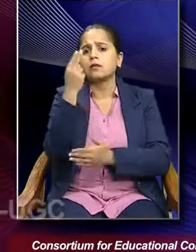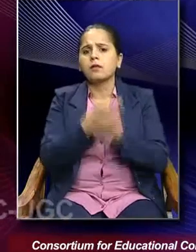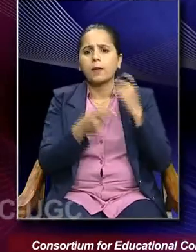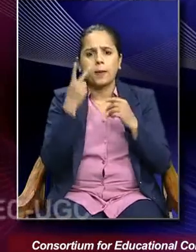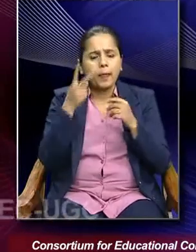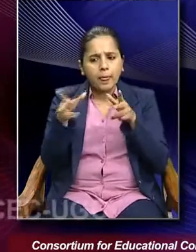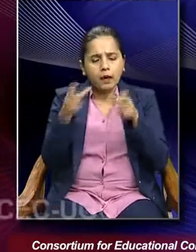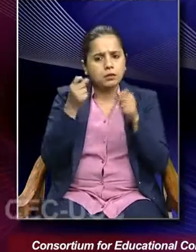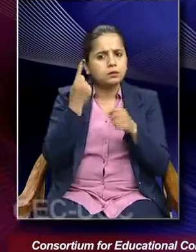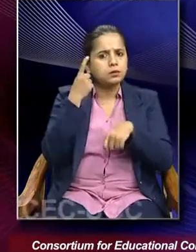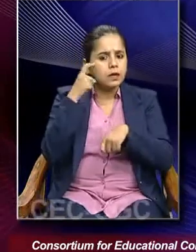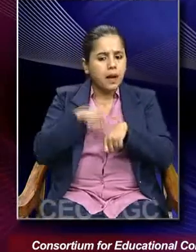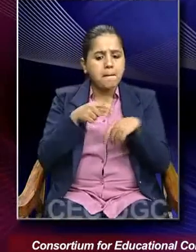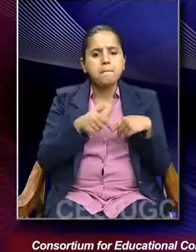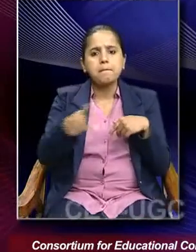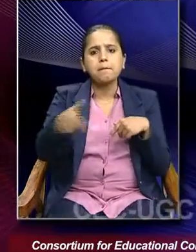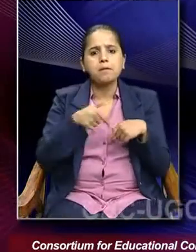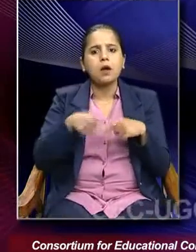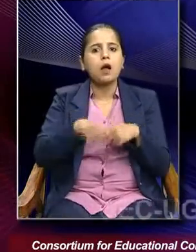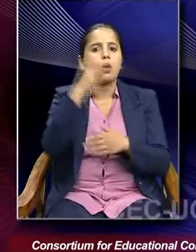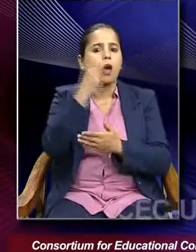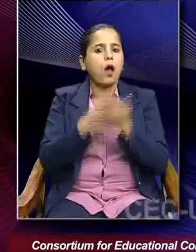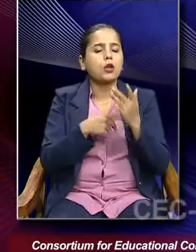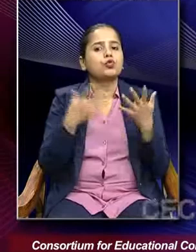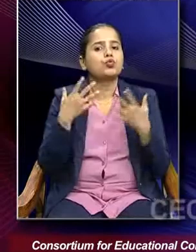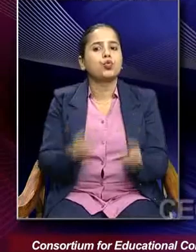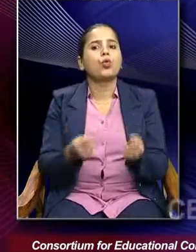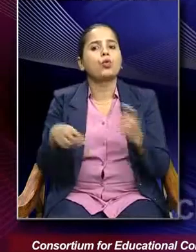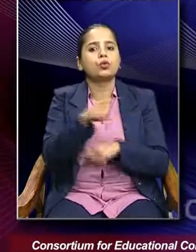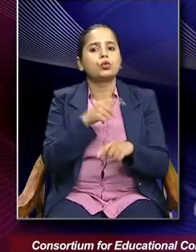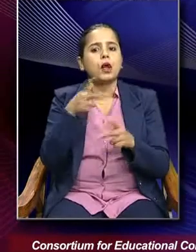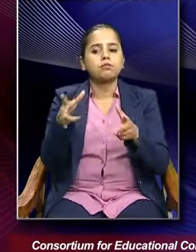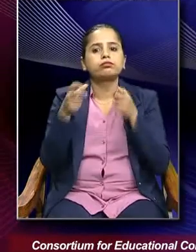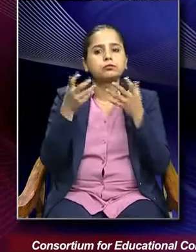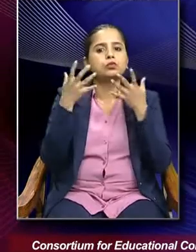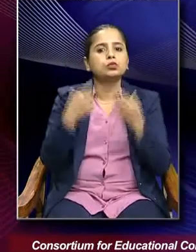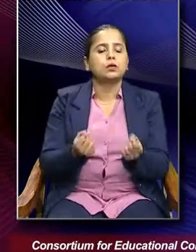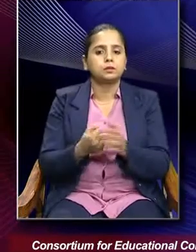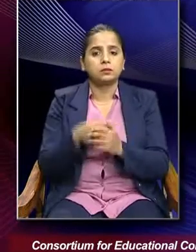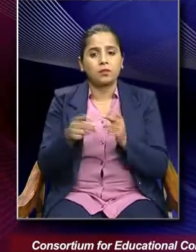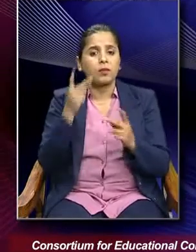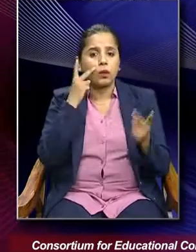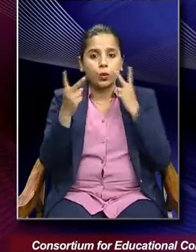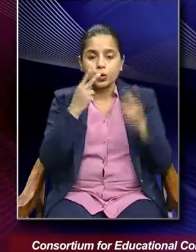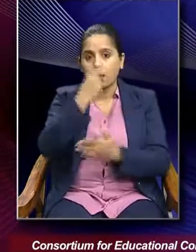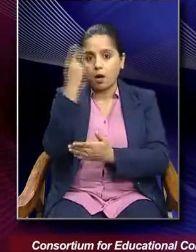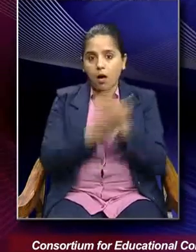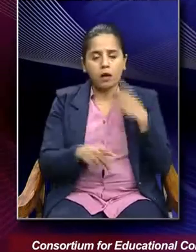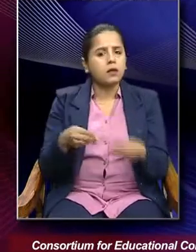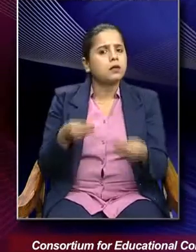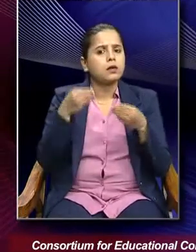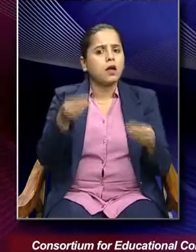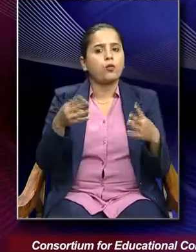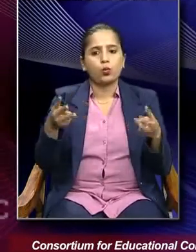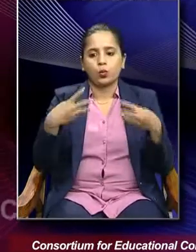moment in time that the artist wants to capture. Visual arts provide a